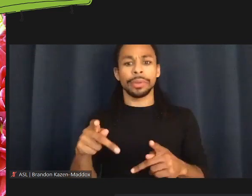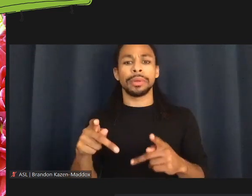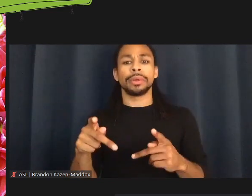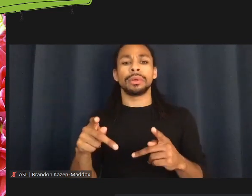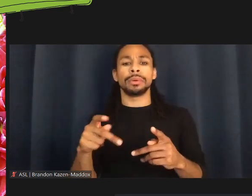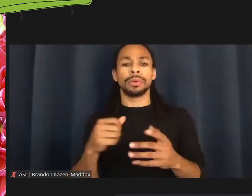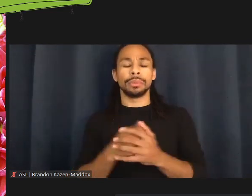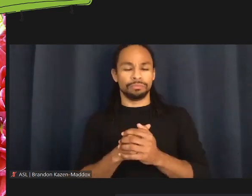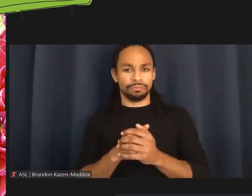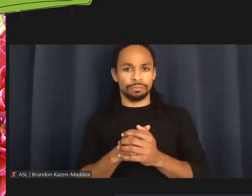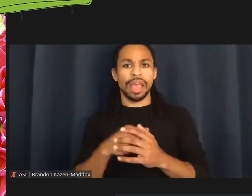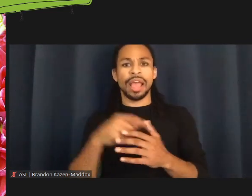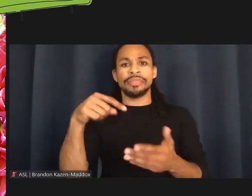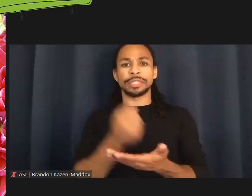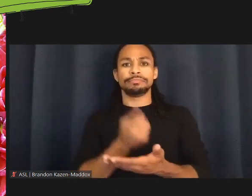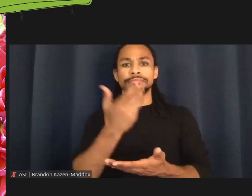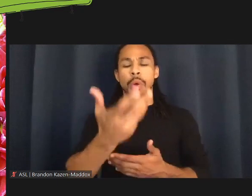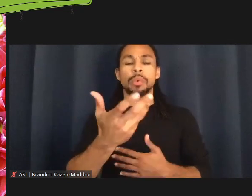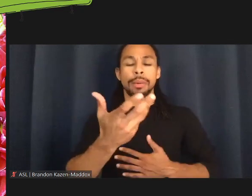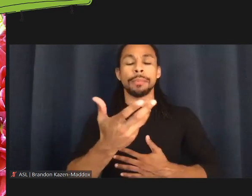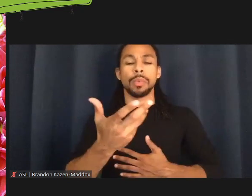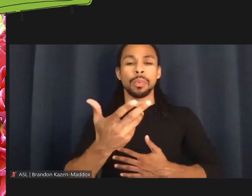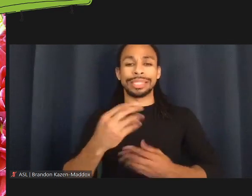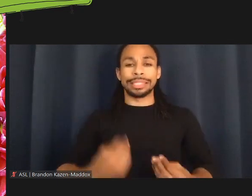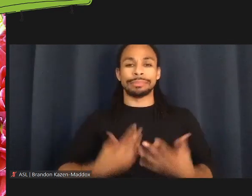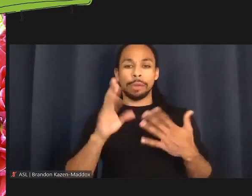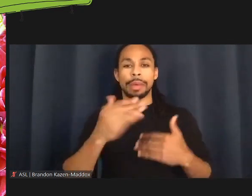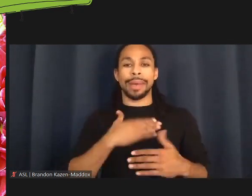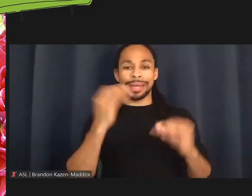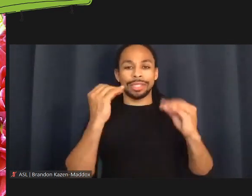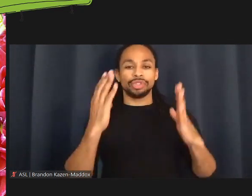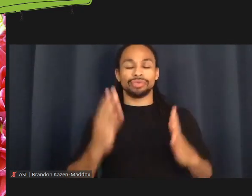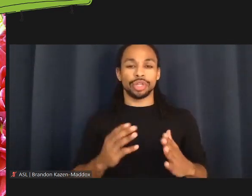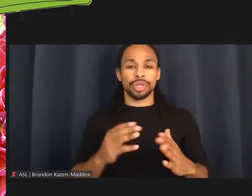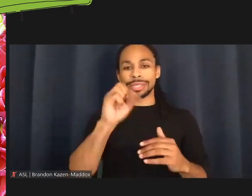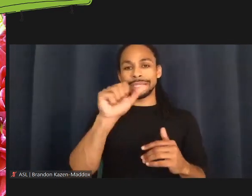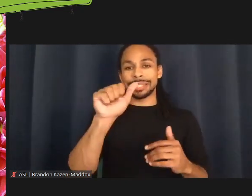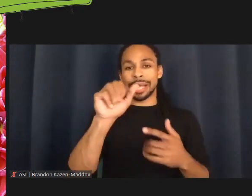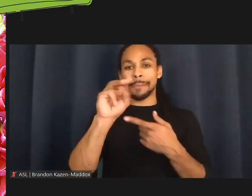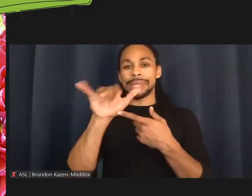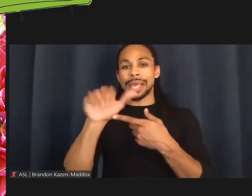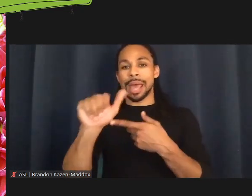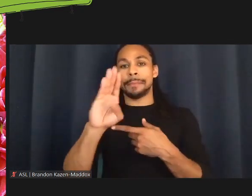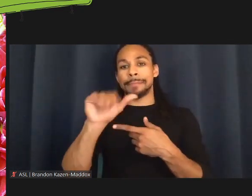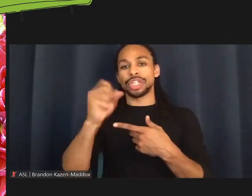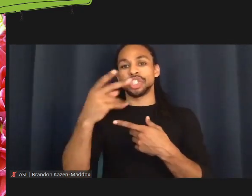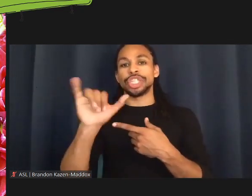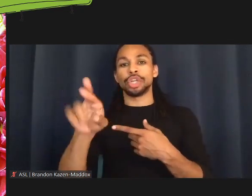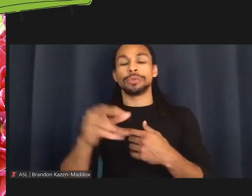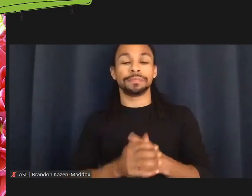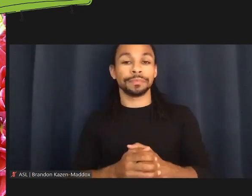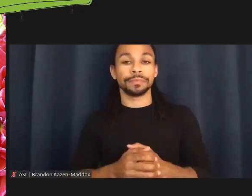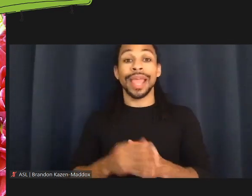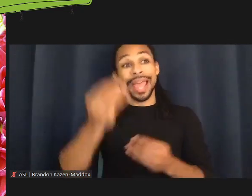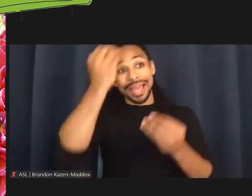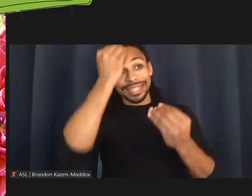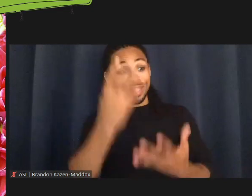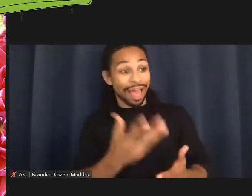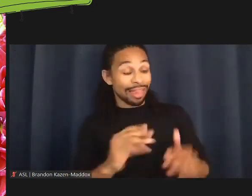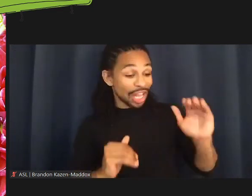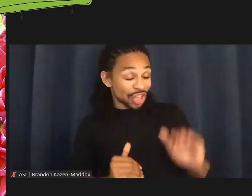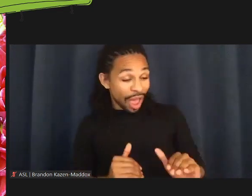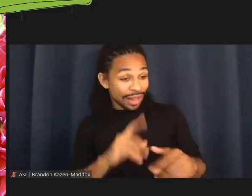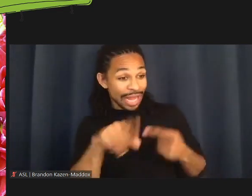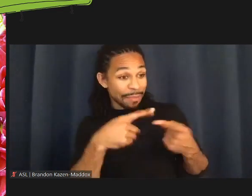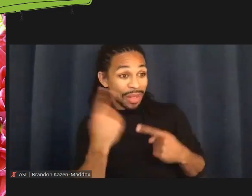This poem was inspired by my instructor, Samia Bashir. Tell a child about